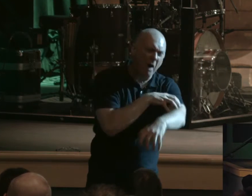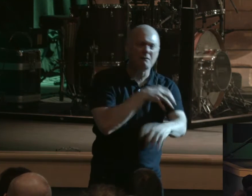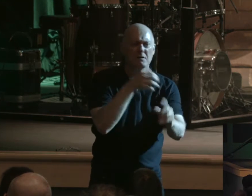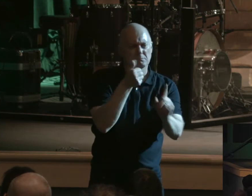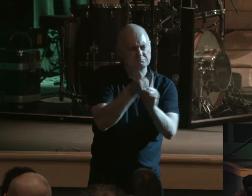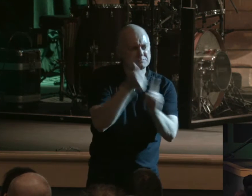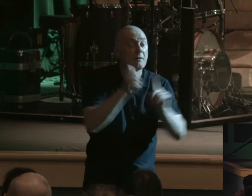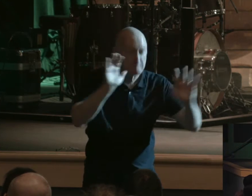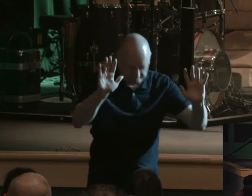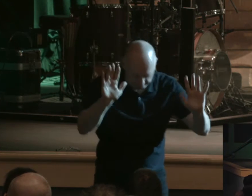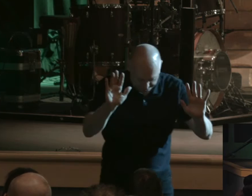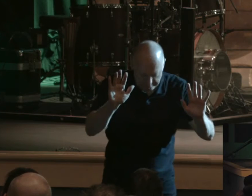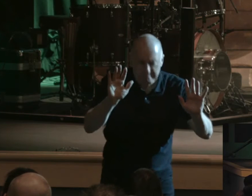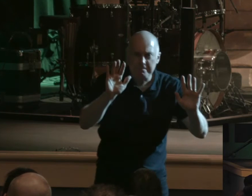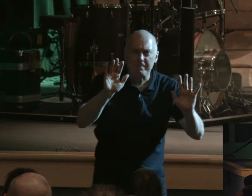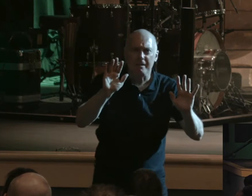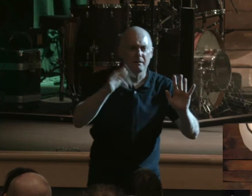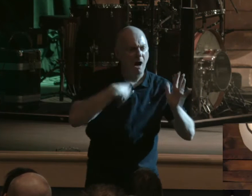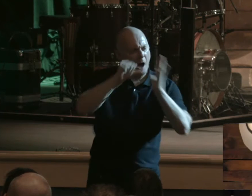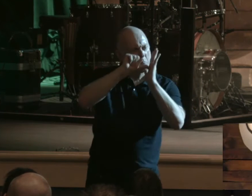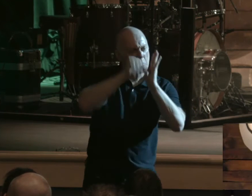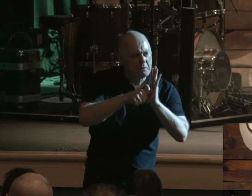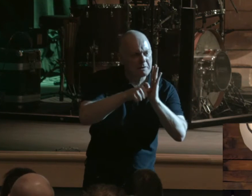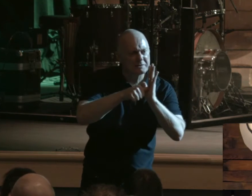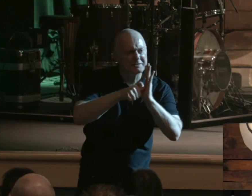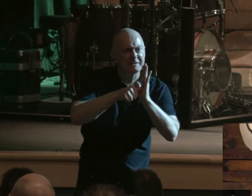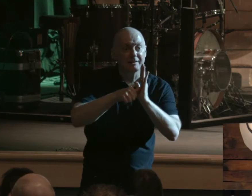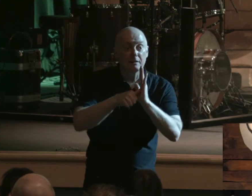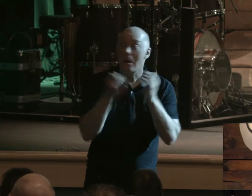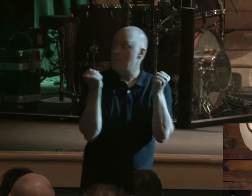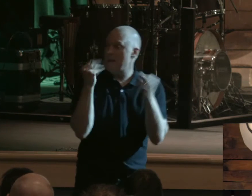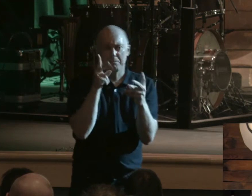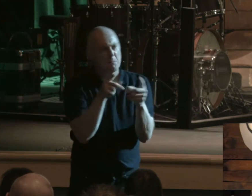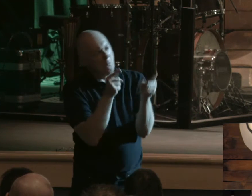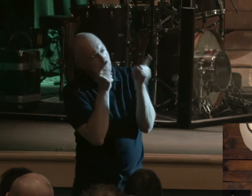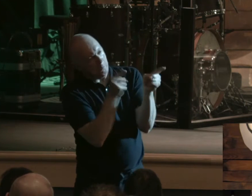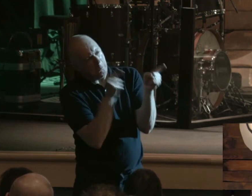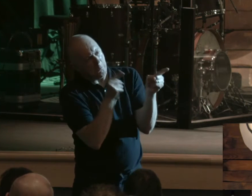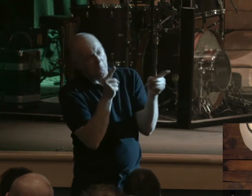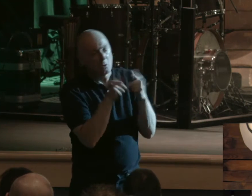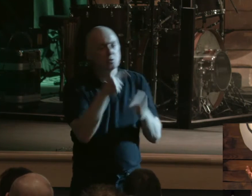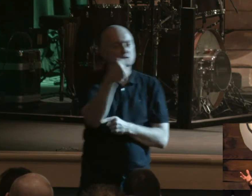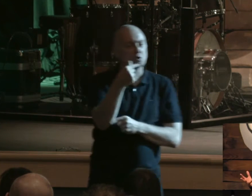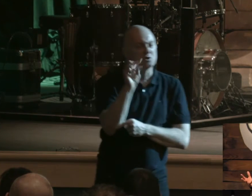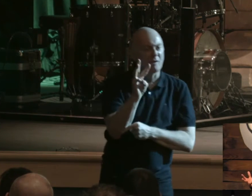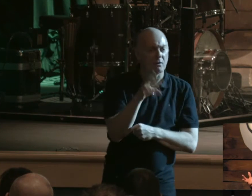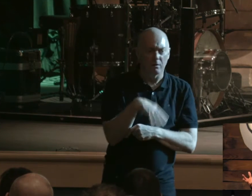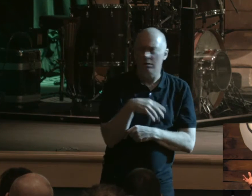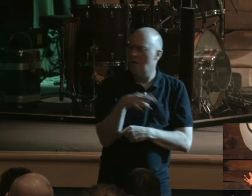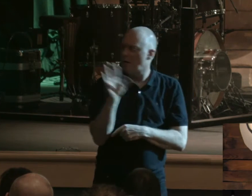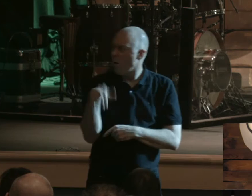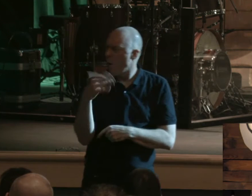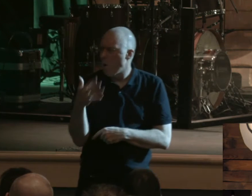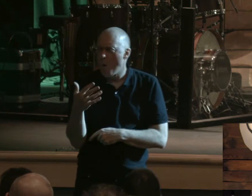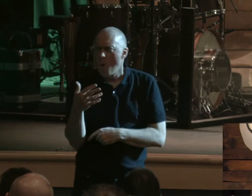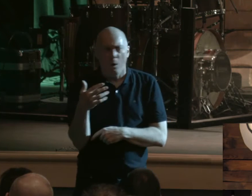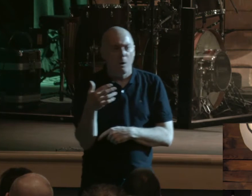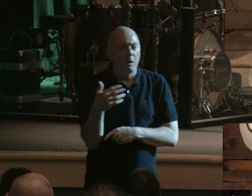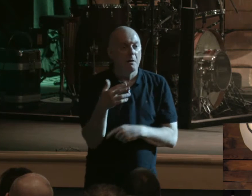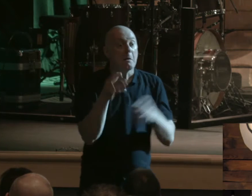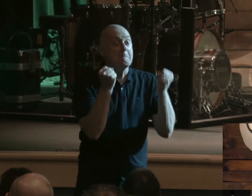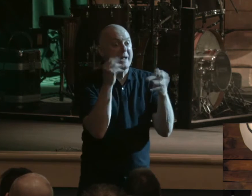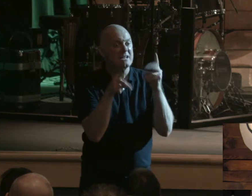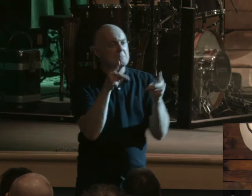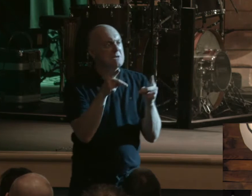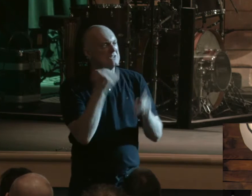used. I was so impressed when he was, and he got attacked a ton because he was so powerfully used. The enemy,